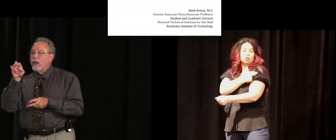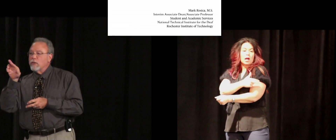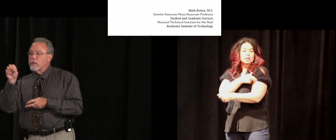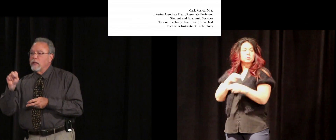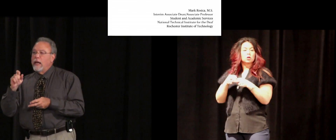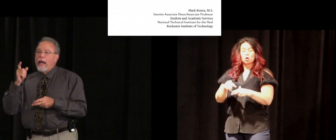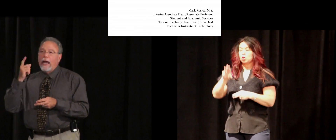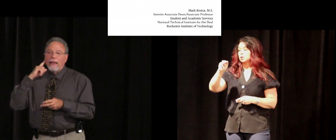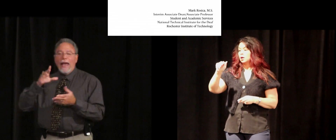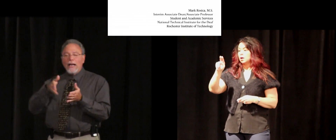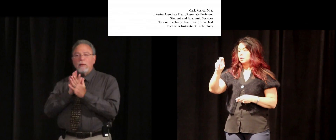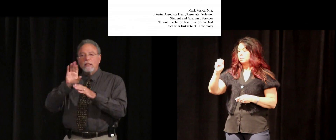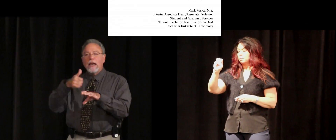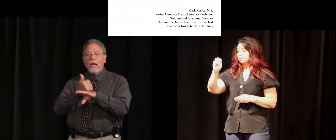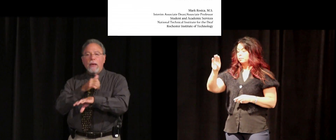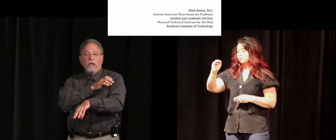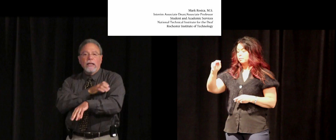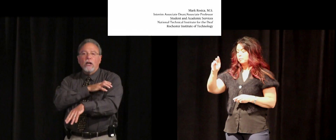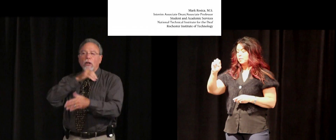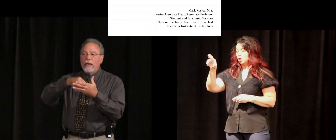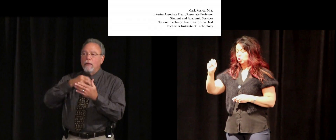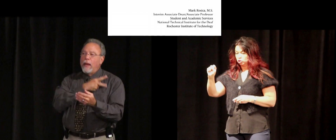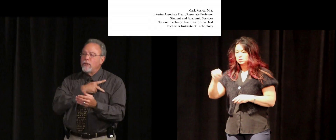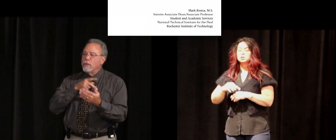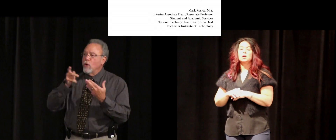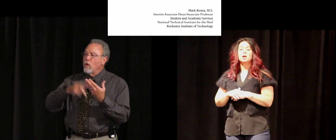Strategies for intervention.